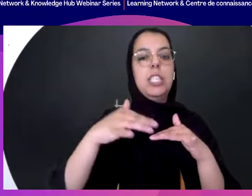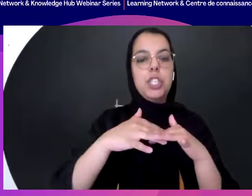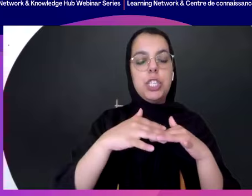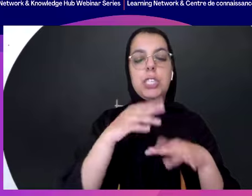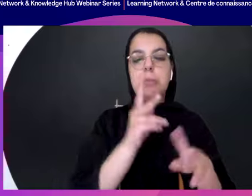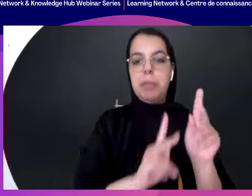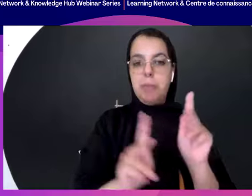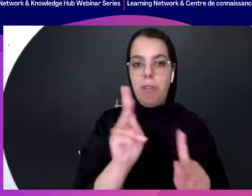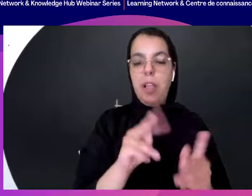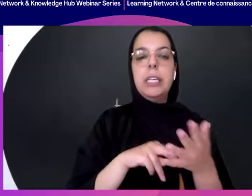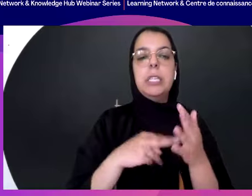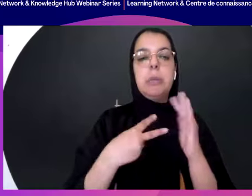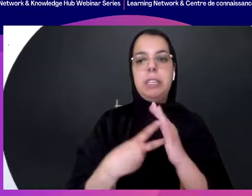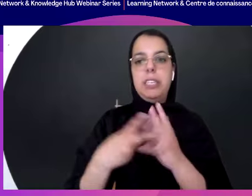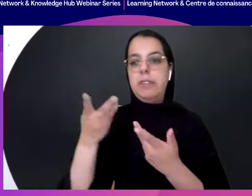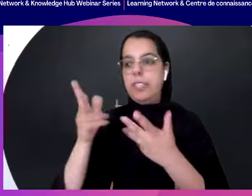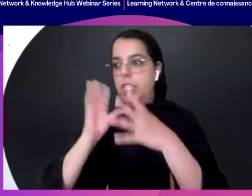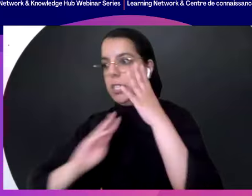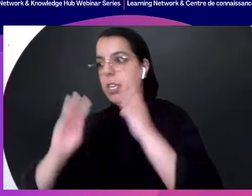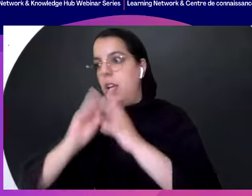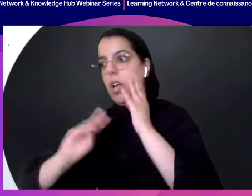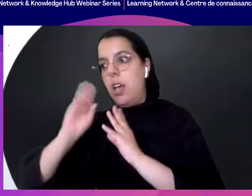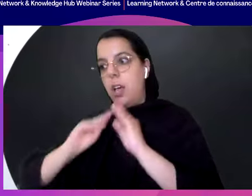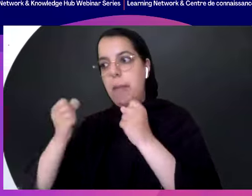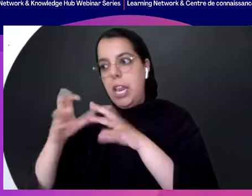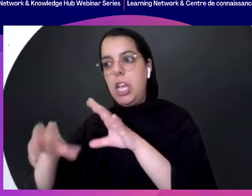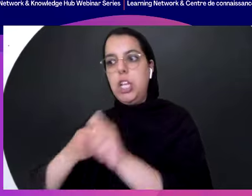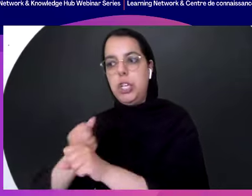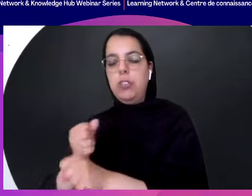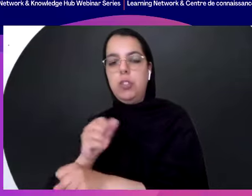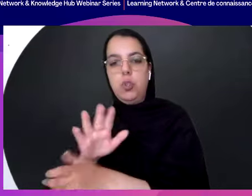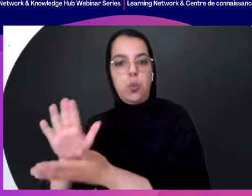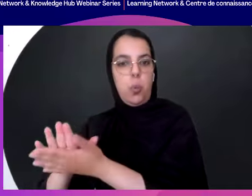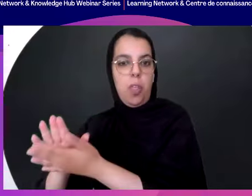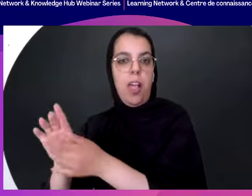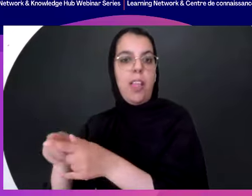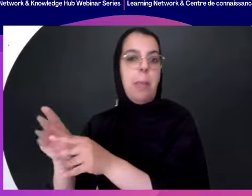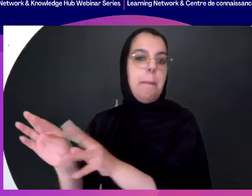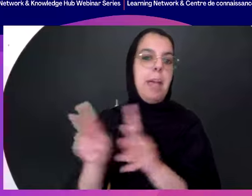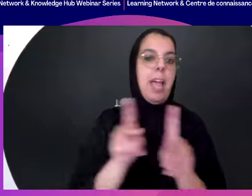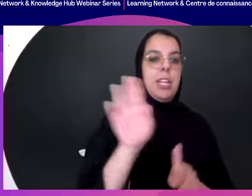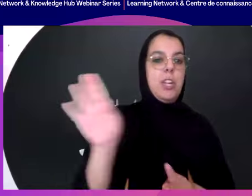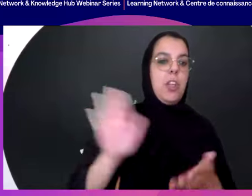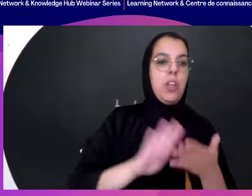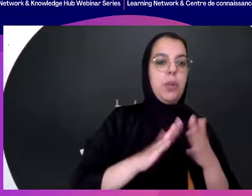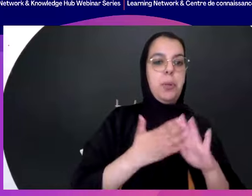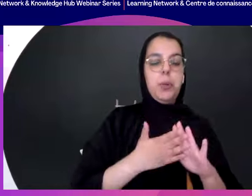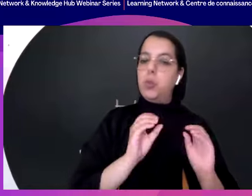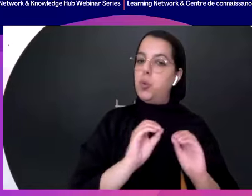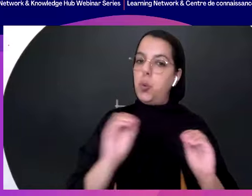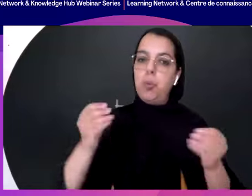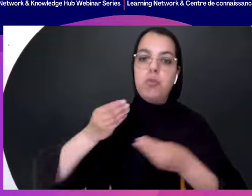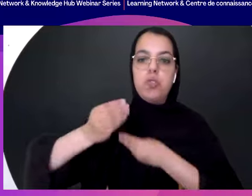of schooling, children would return back to their communities with neither traditional skills,